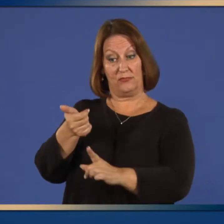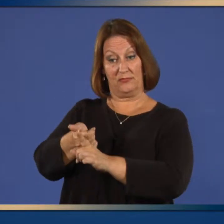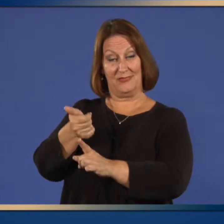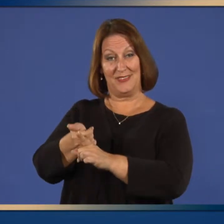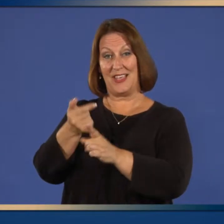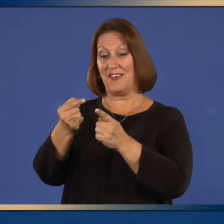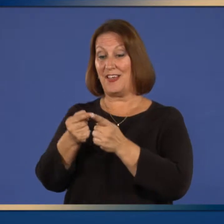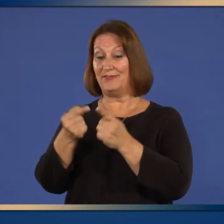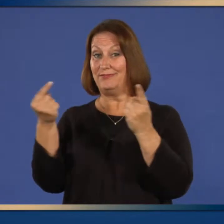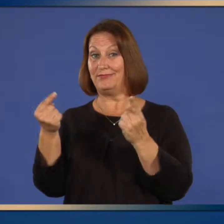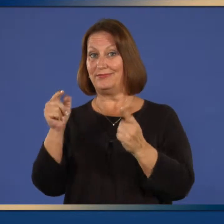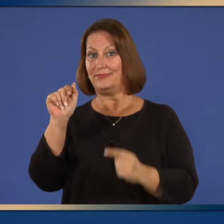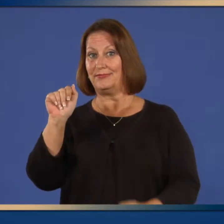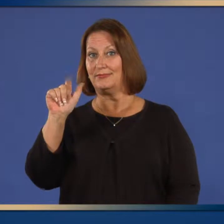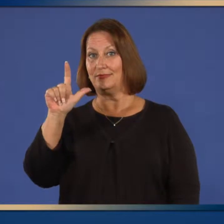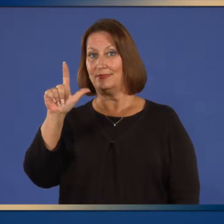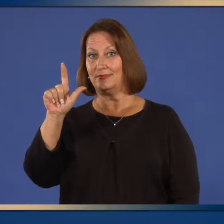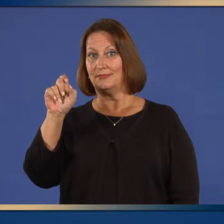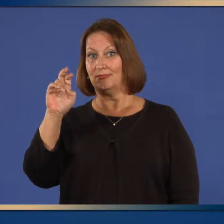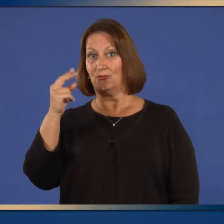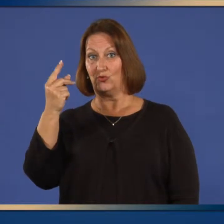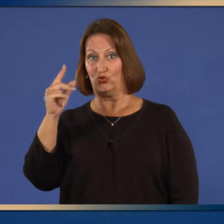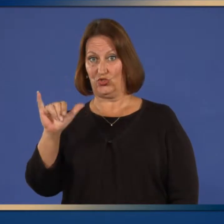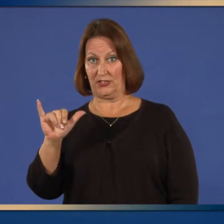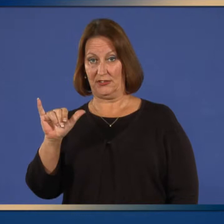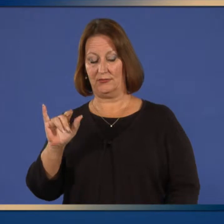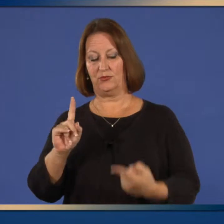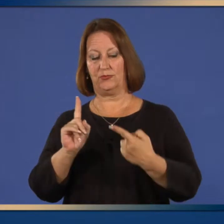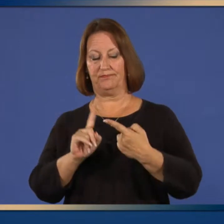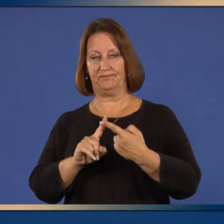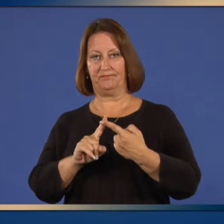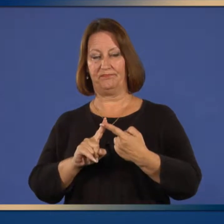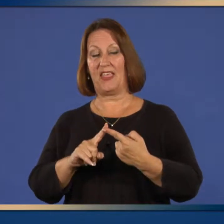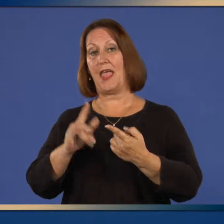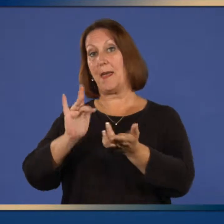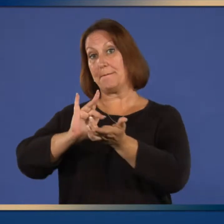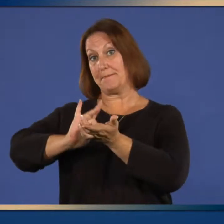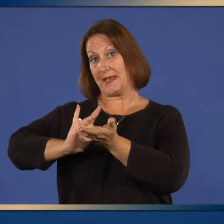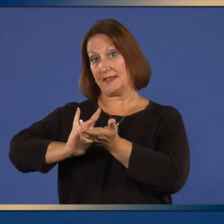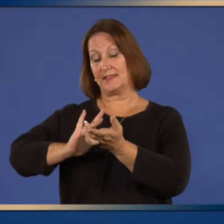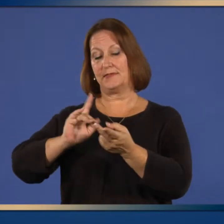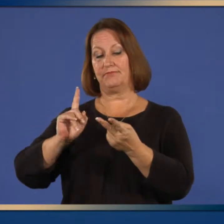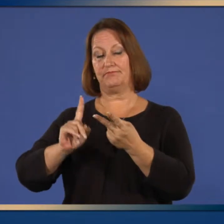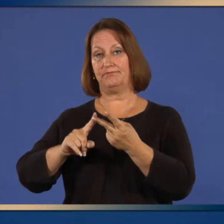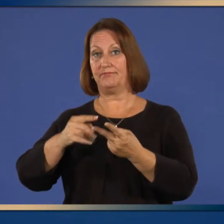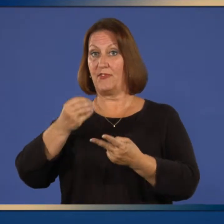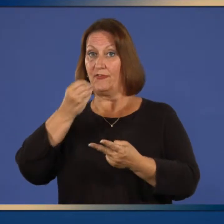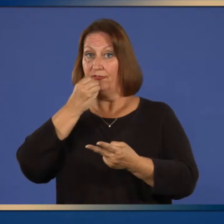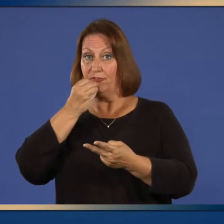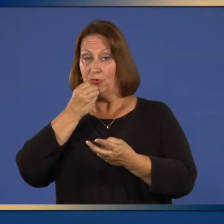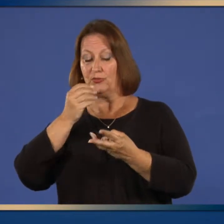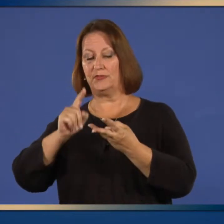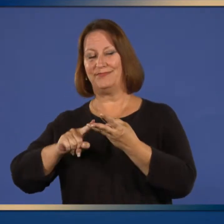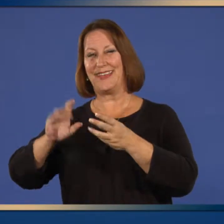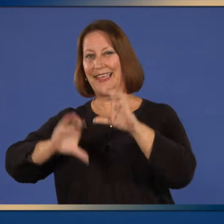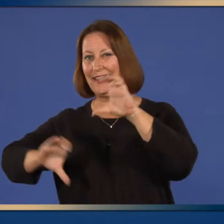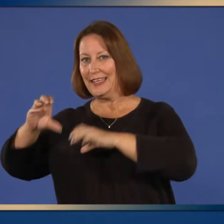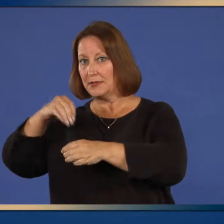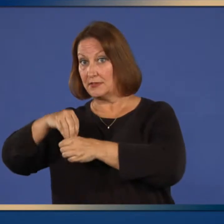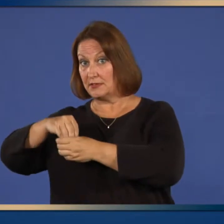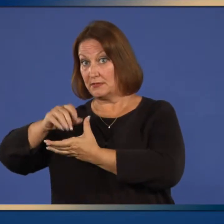does the child have allergies to medications, food, a vaccine component,